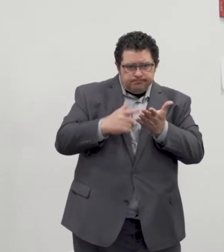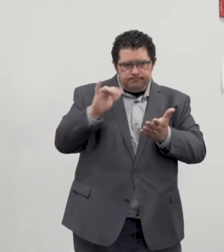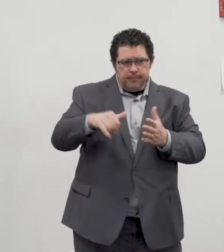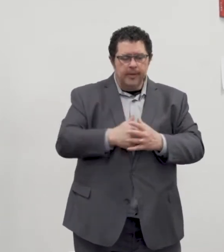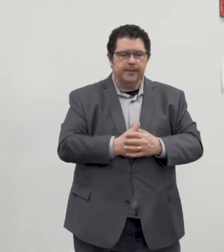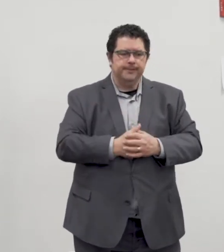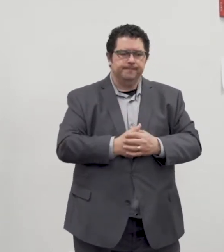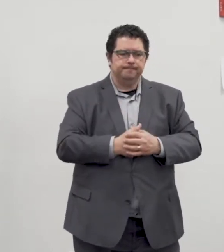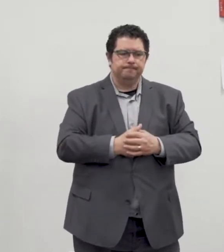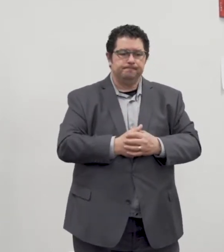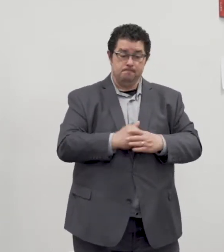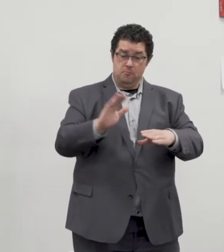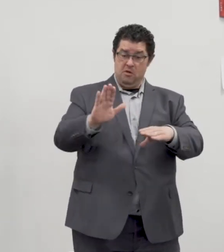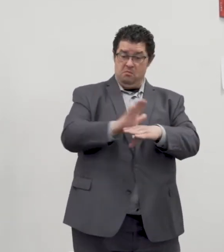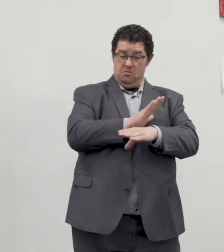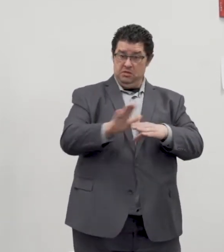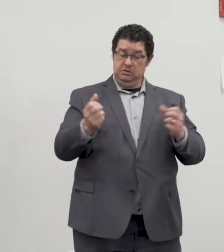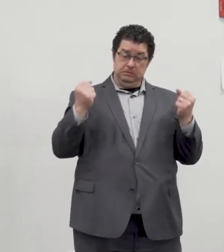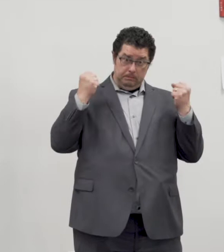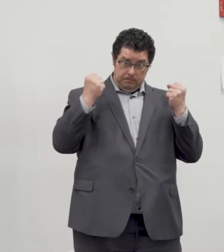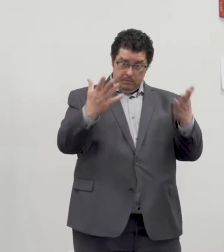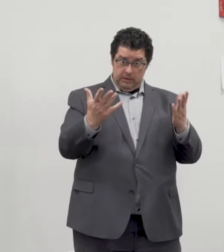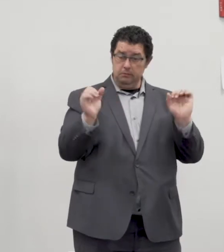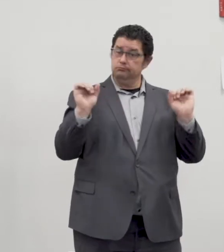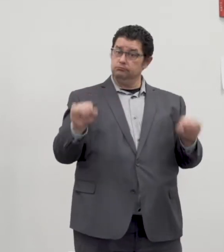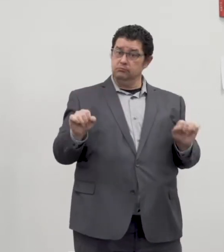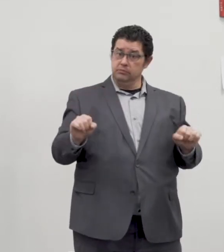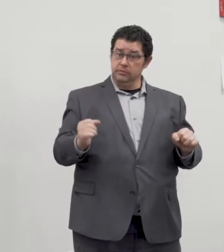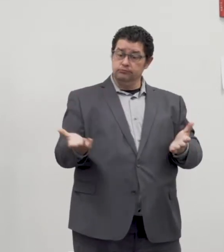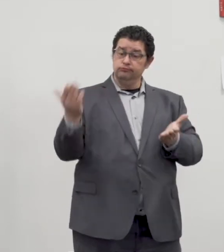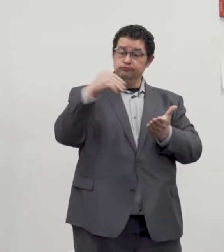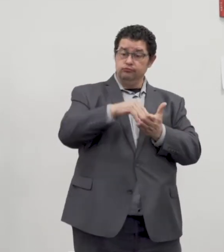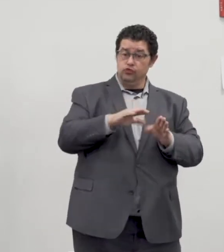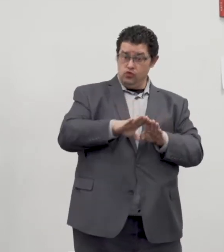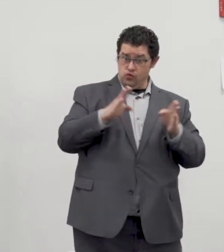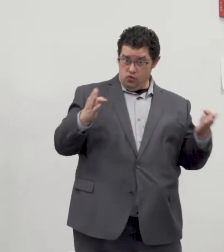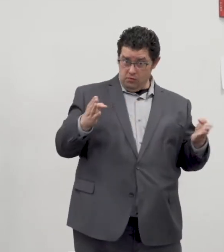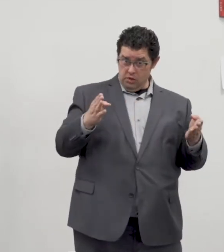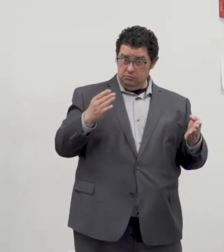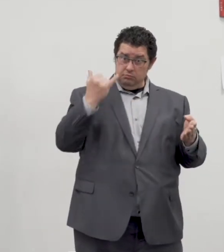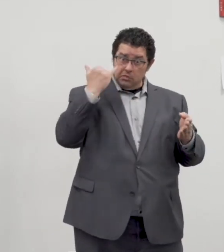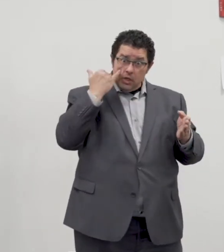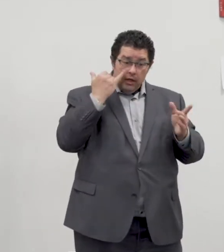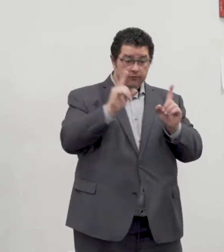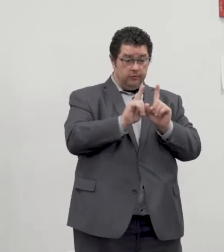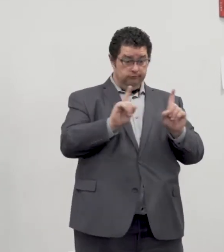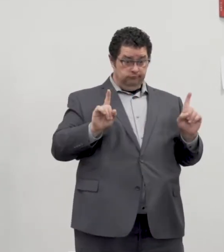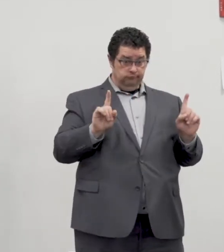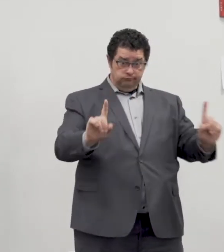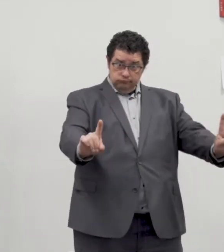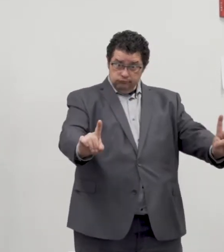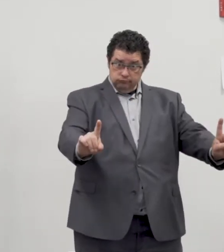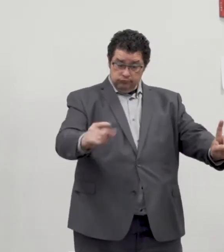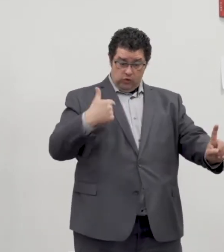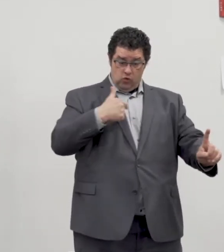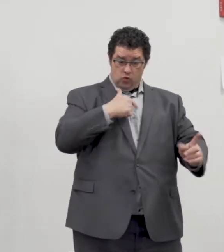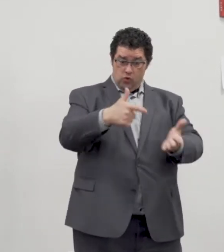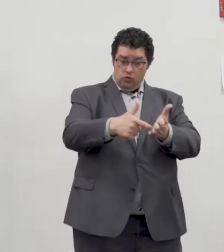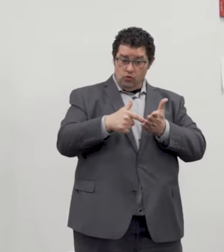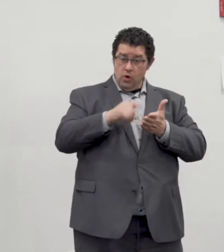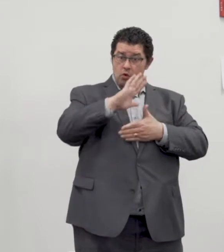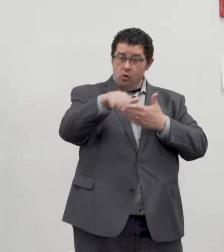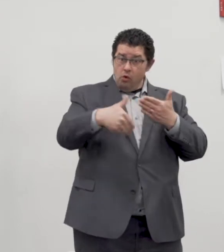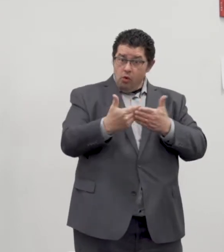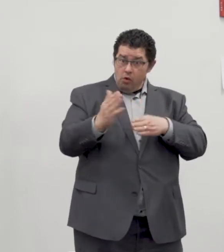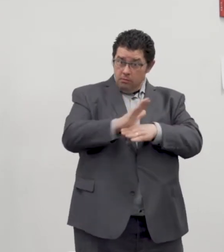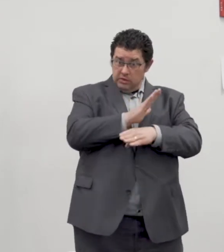Many businesses will be able to reopen following social distancing guidelines. We will request all businesses to have their employees